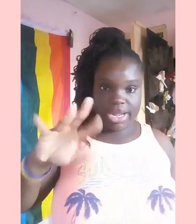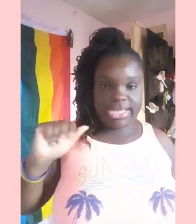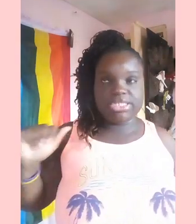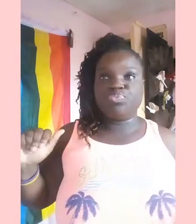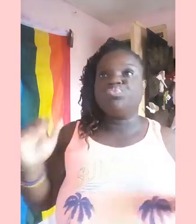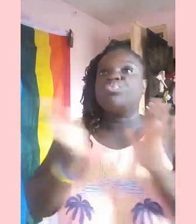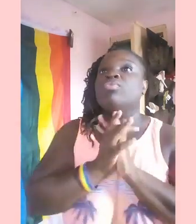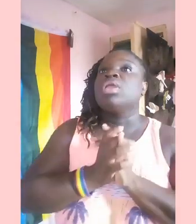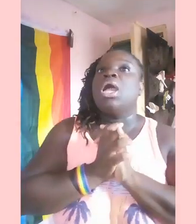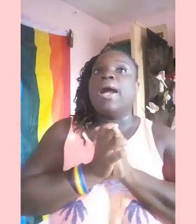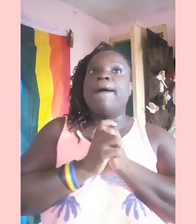Right?